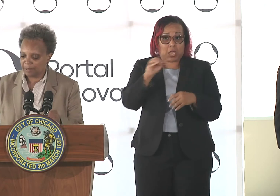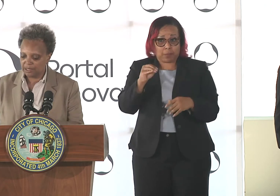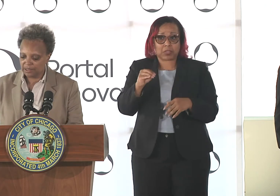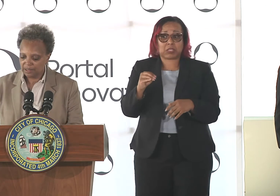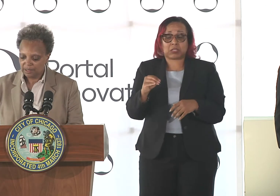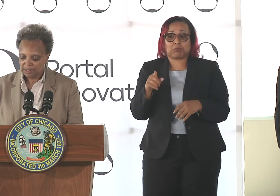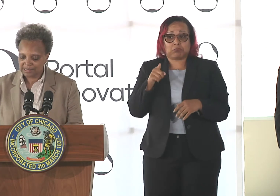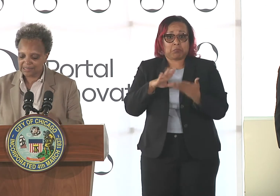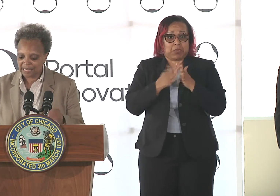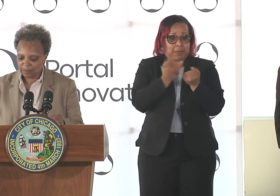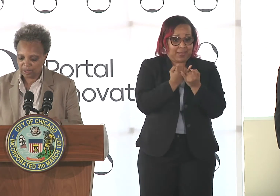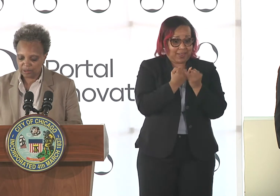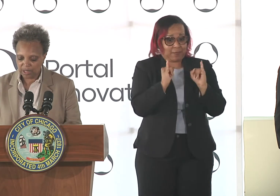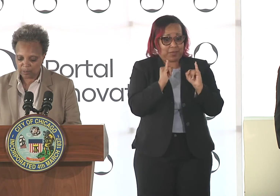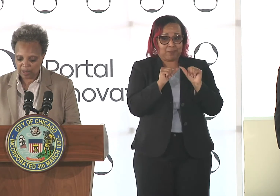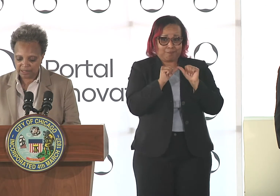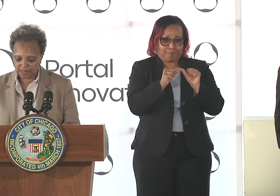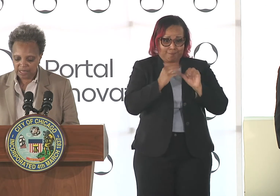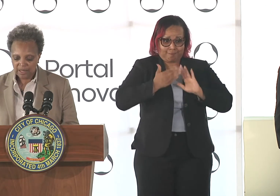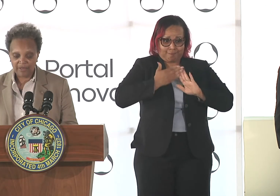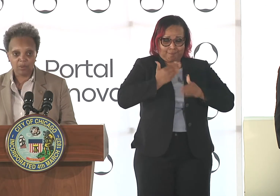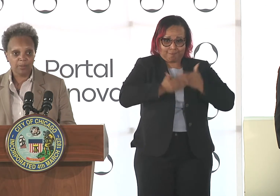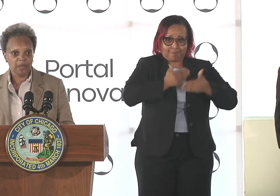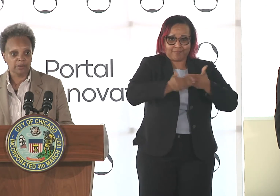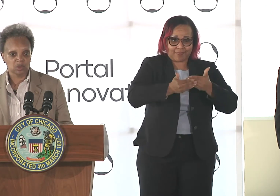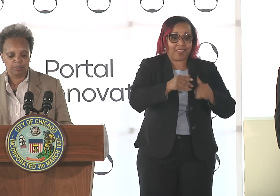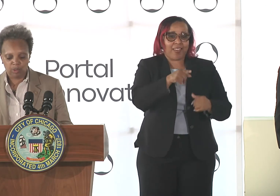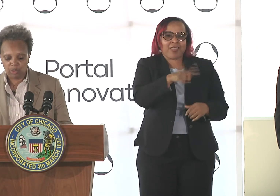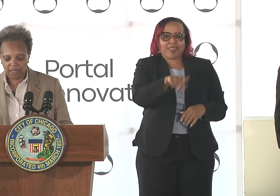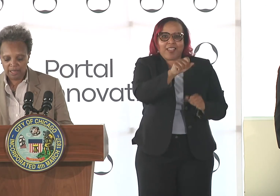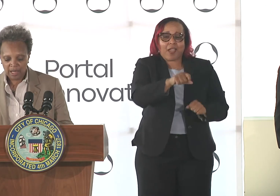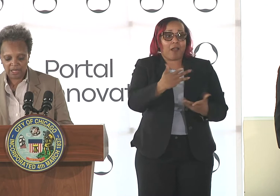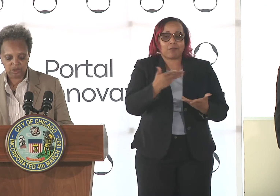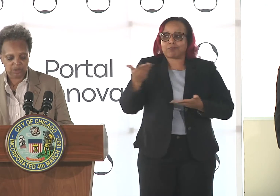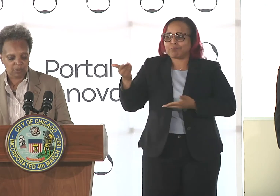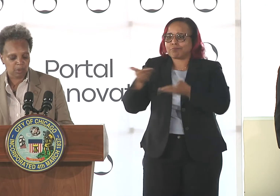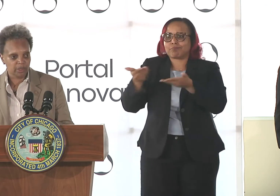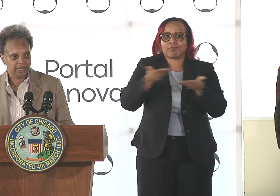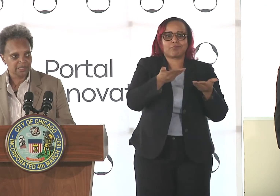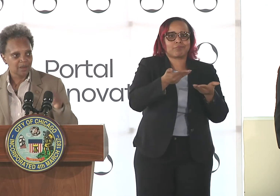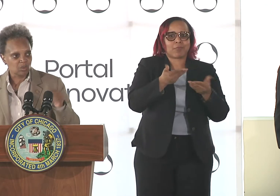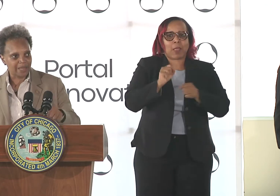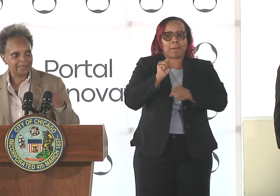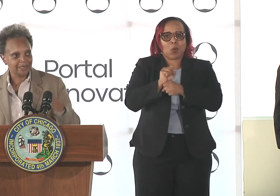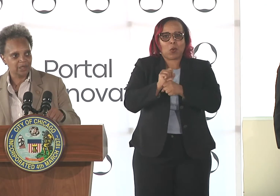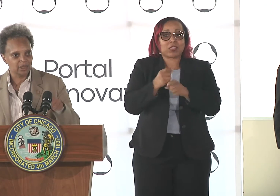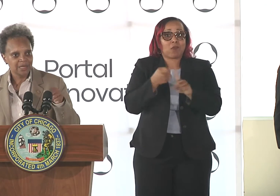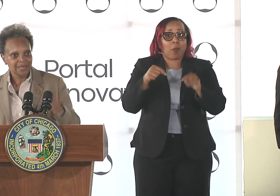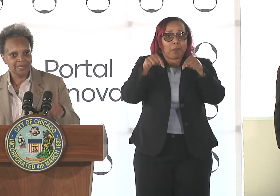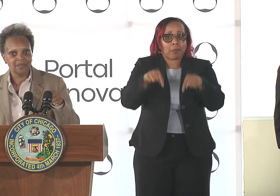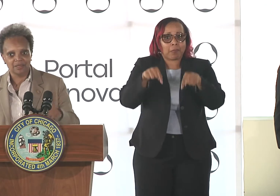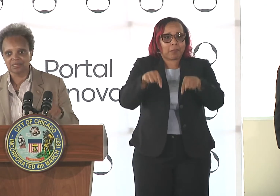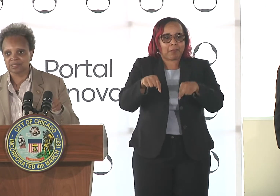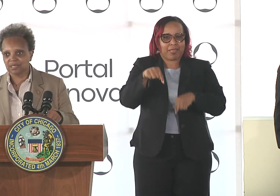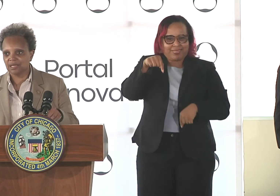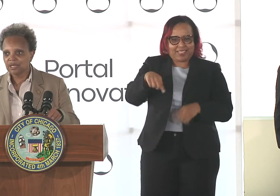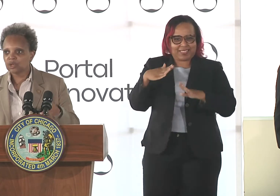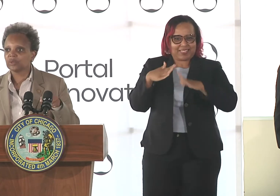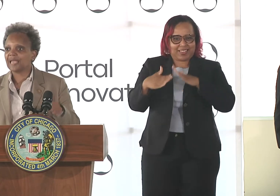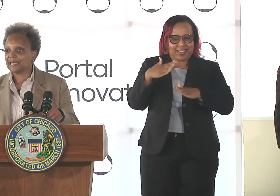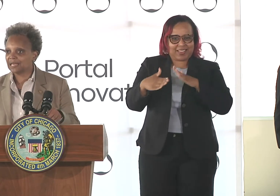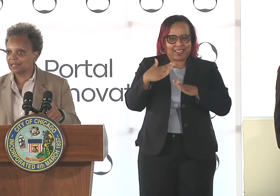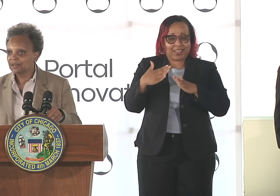become independent, sustainable enterprises, they will be able to employ hundreds of employees right here in this